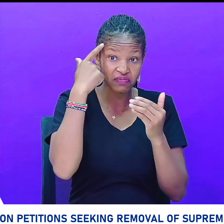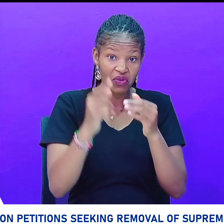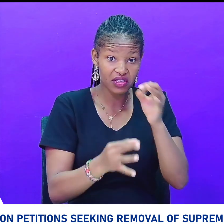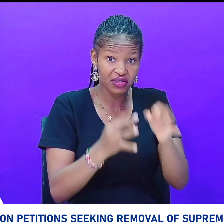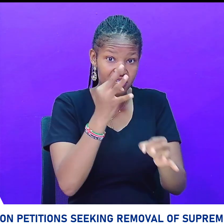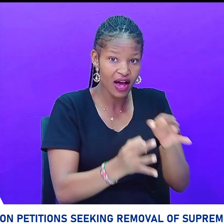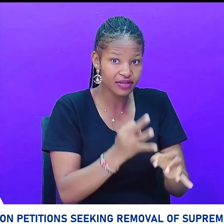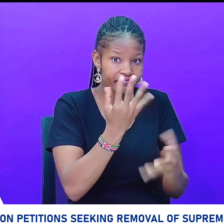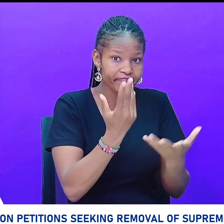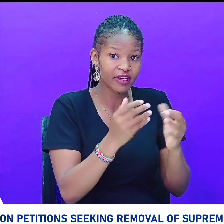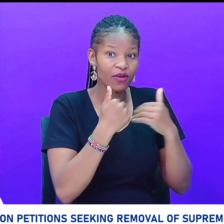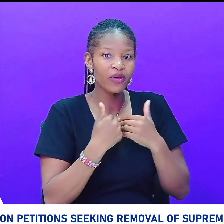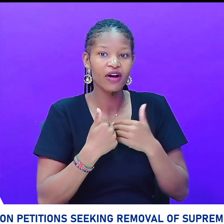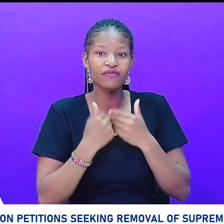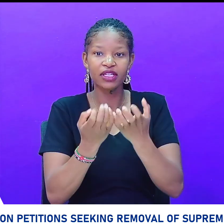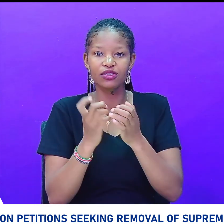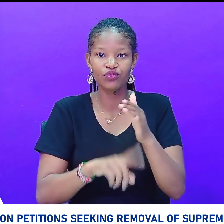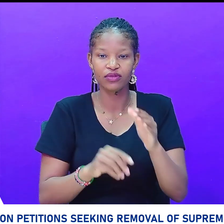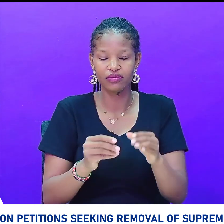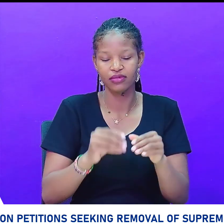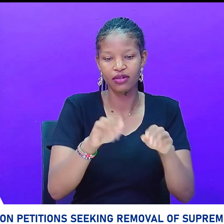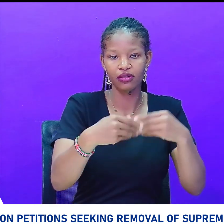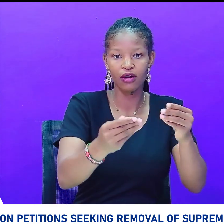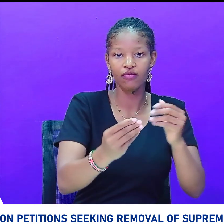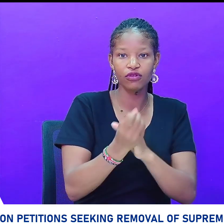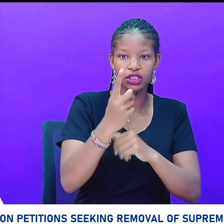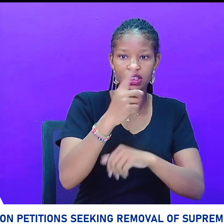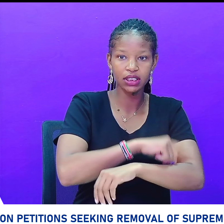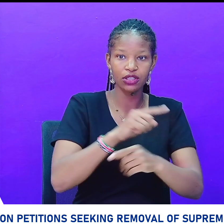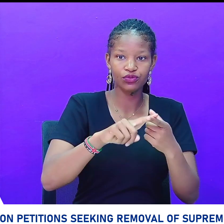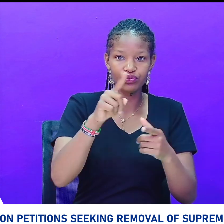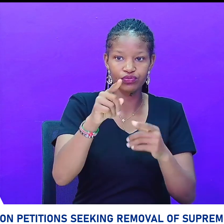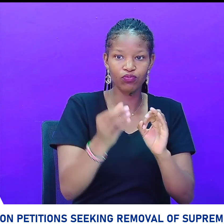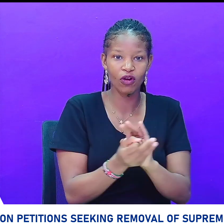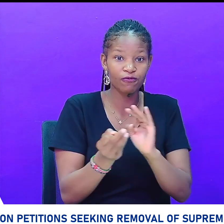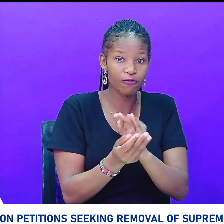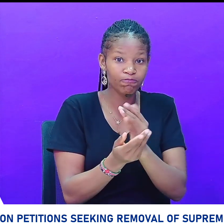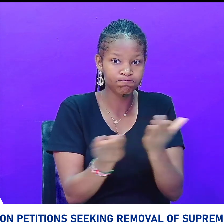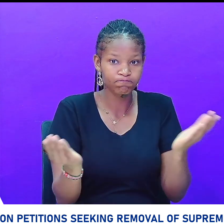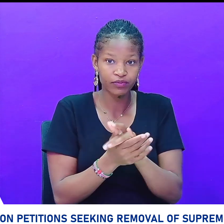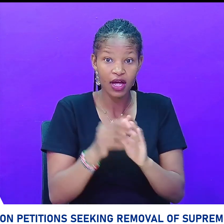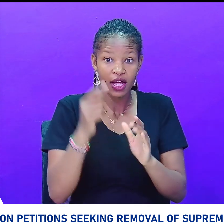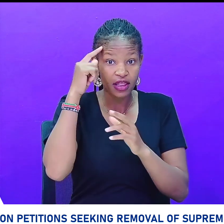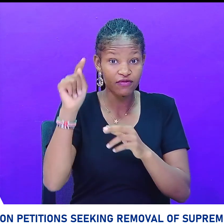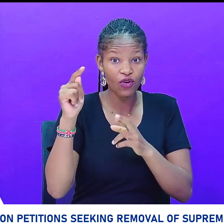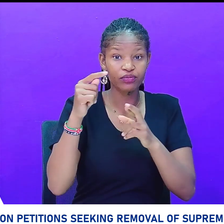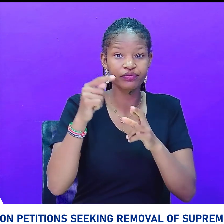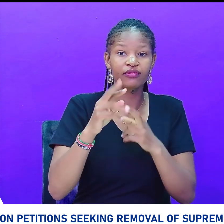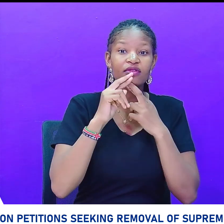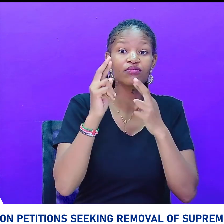The judges have been given 14 days to file their affidavits in response to the petitions, which